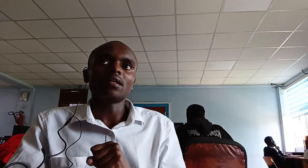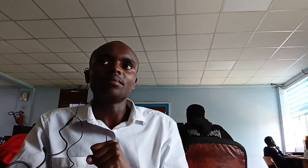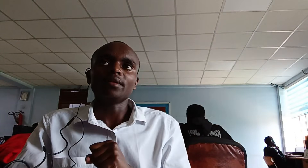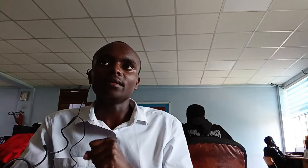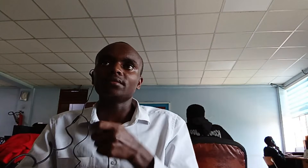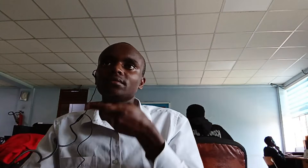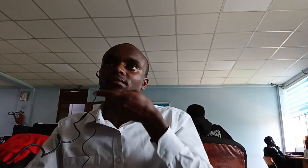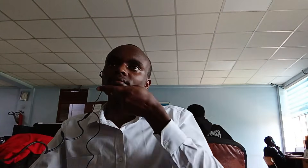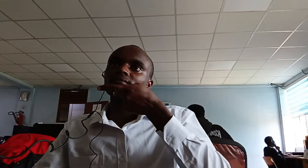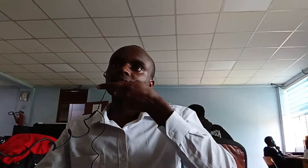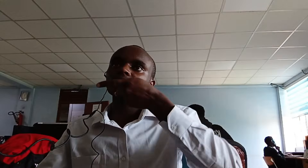grandparents,